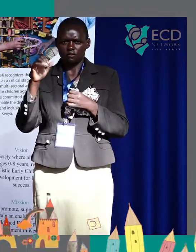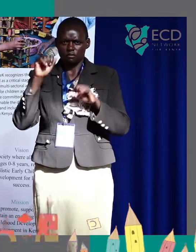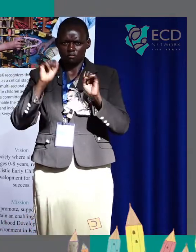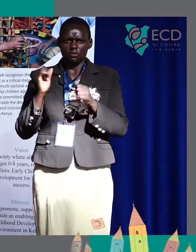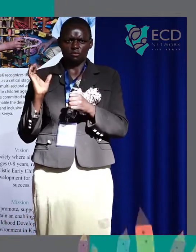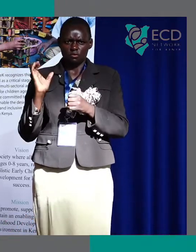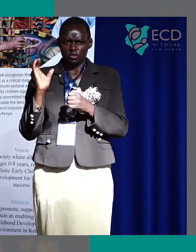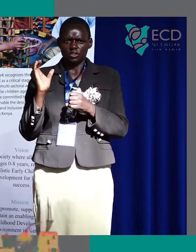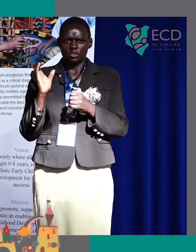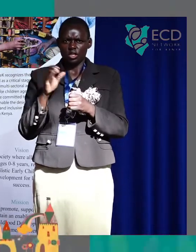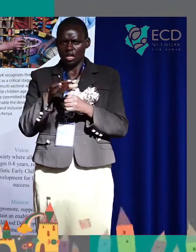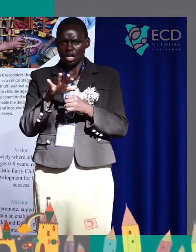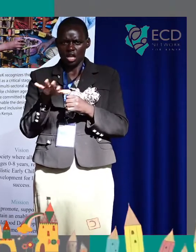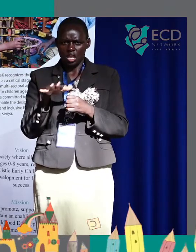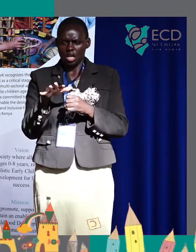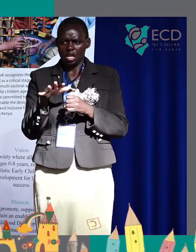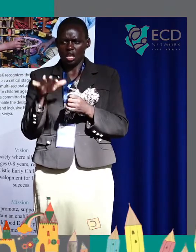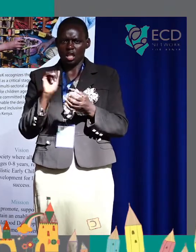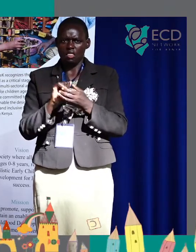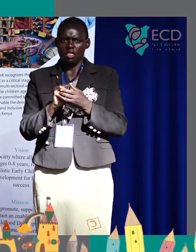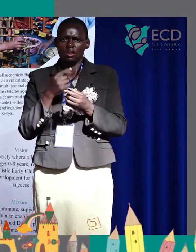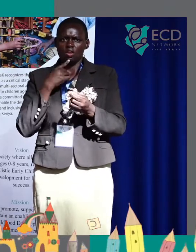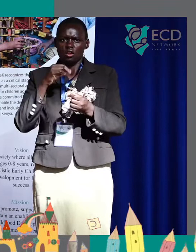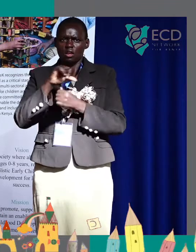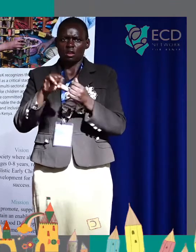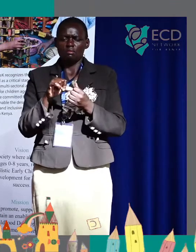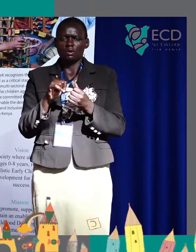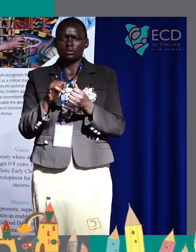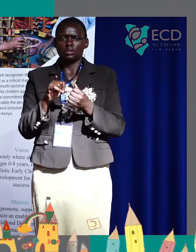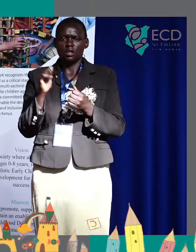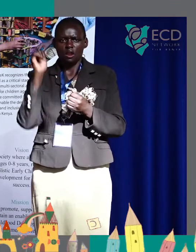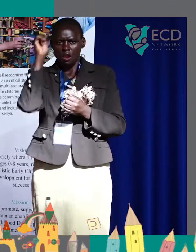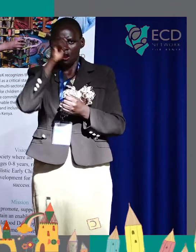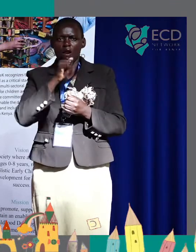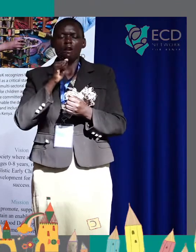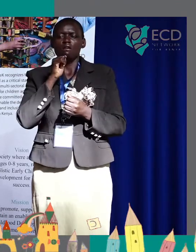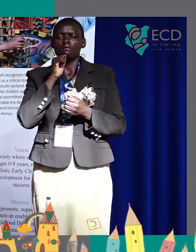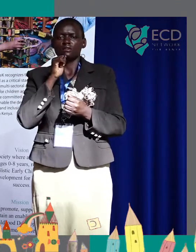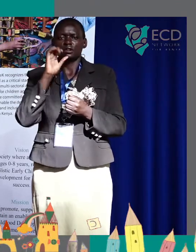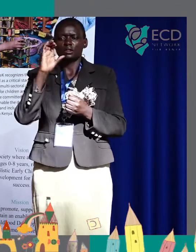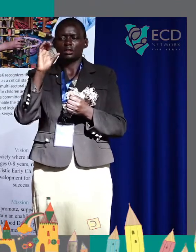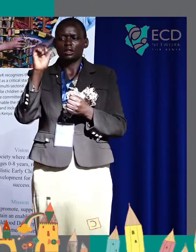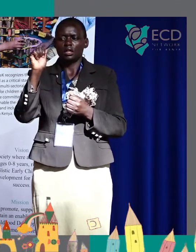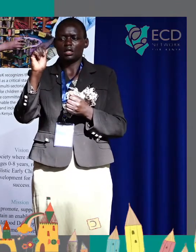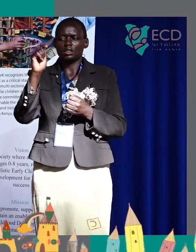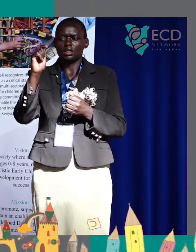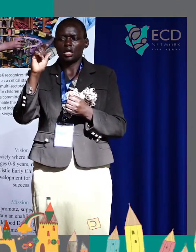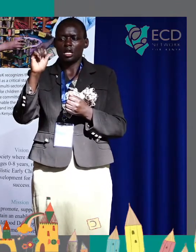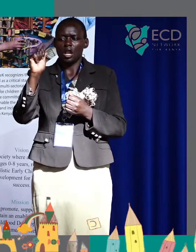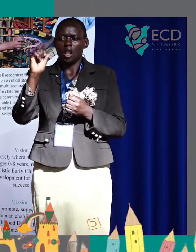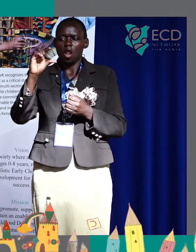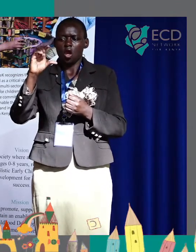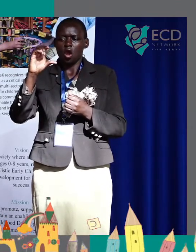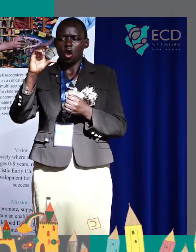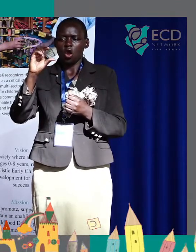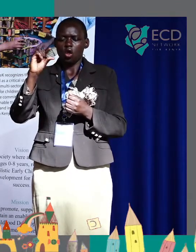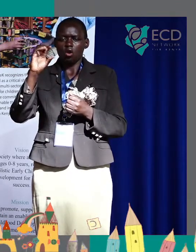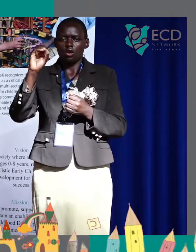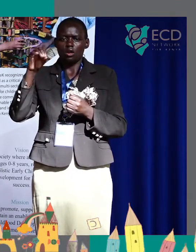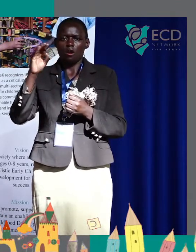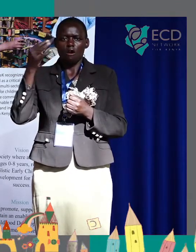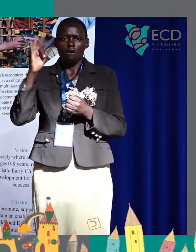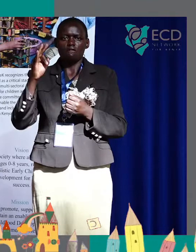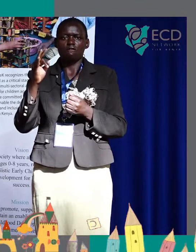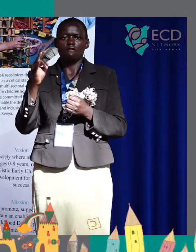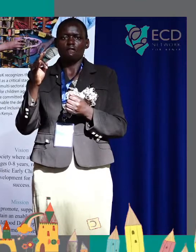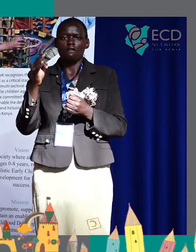that will be on the Afghan catalog of abstracts for the ECD Net conference.